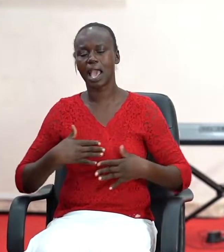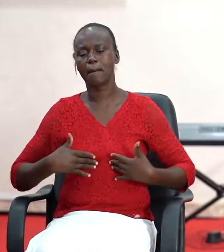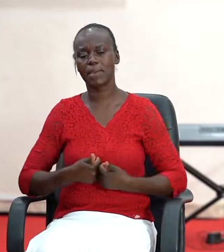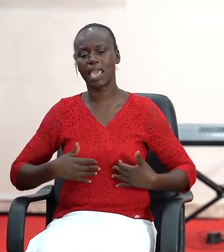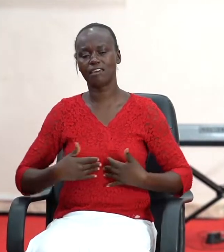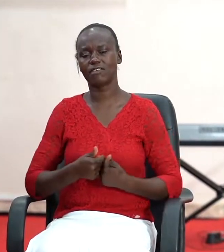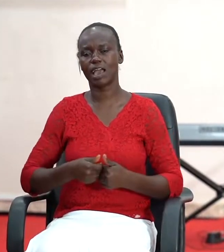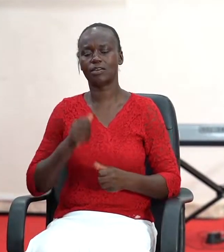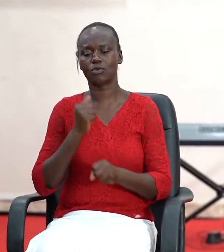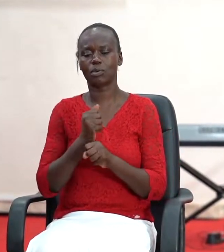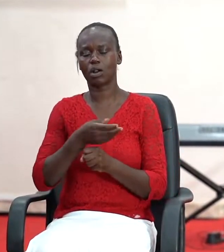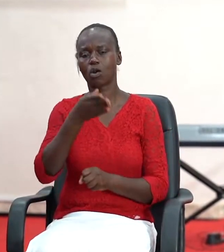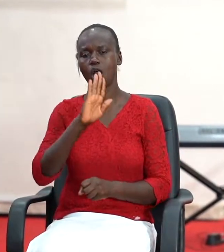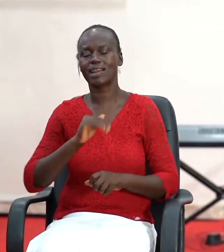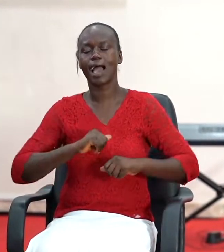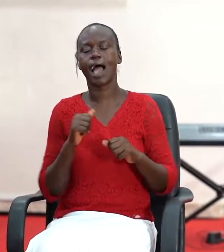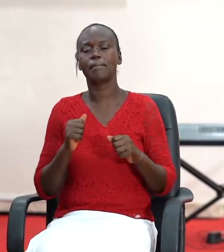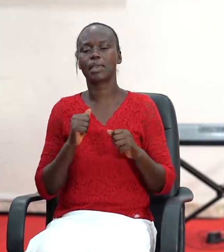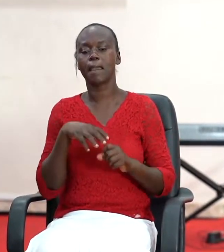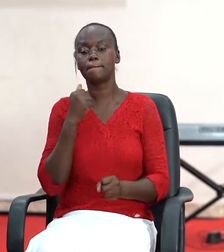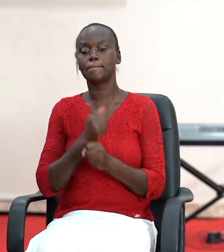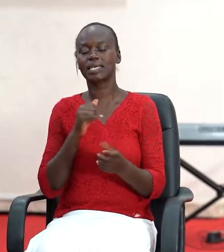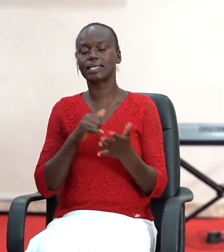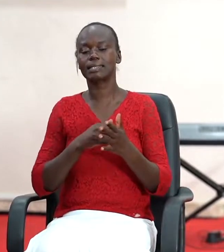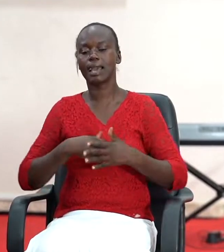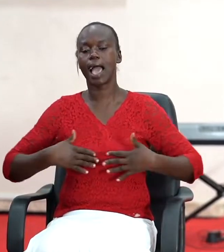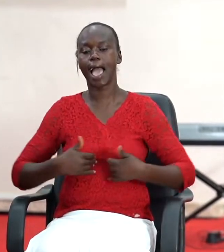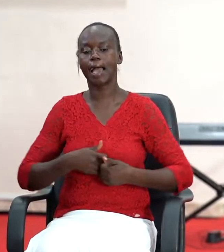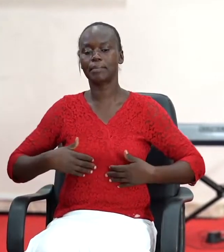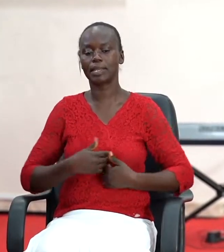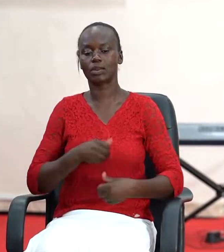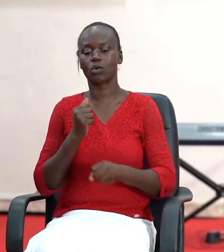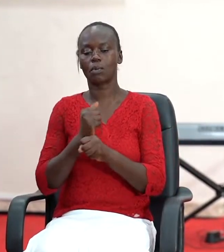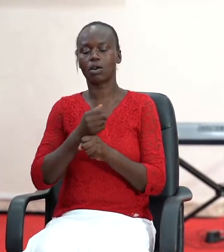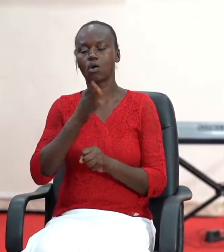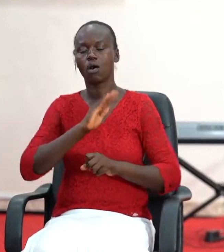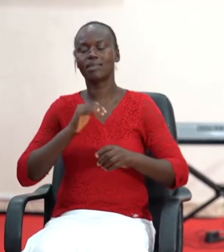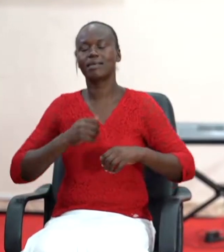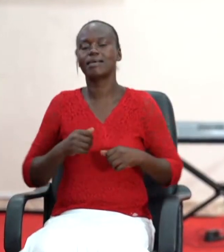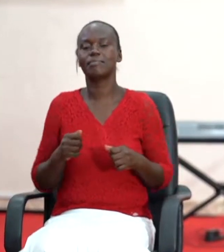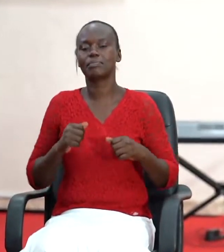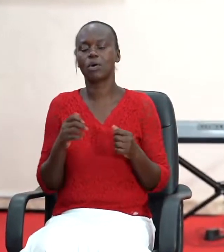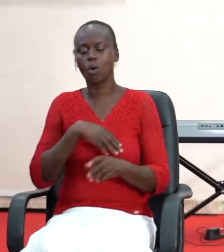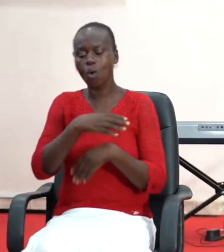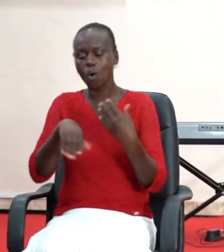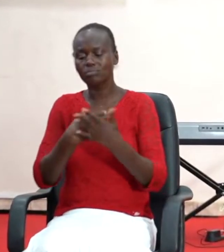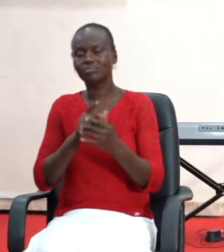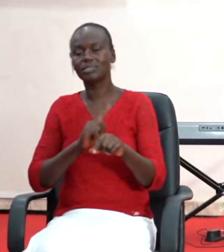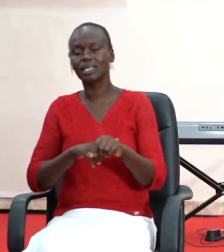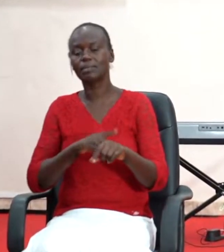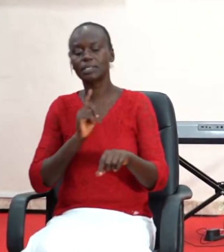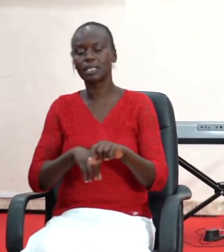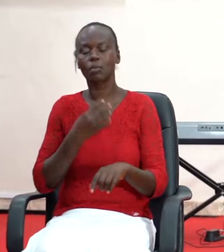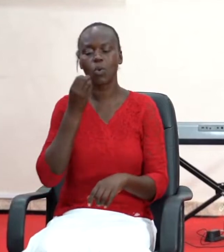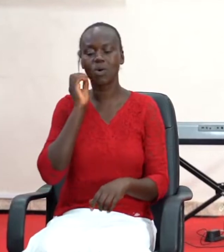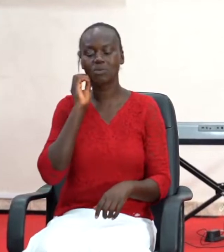God. You should make it a habit to please God. At all times, ukiwa hapo home, you can